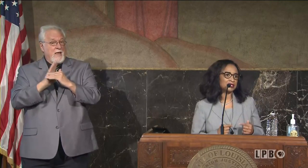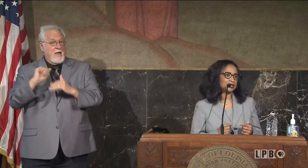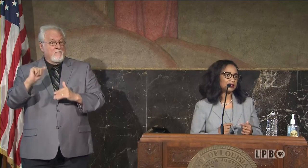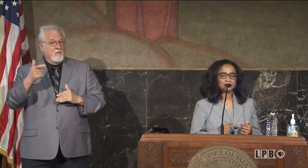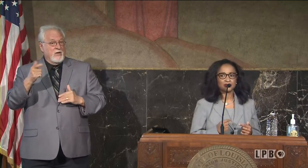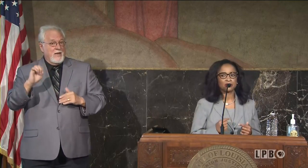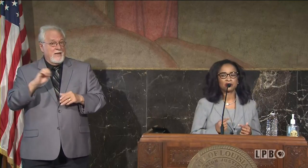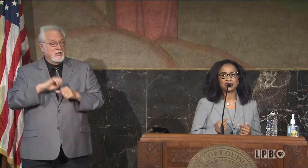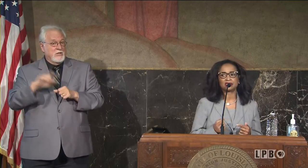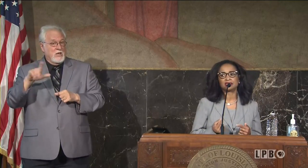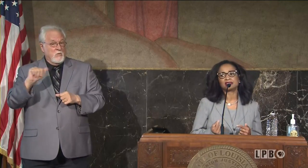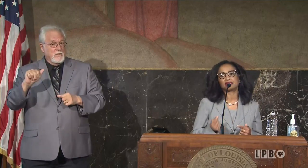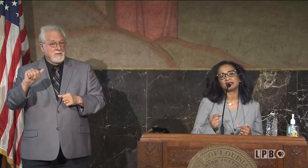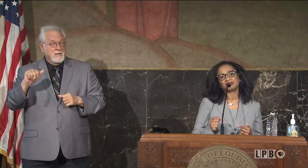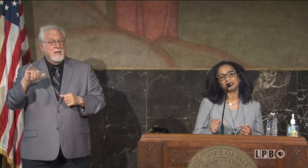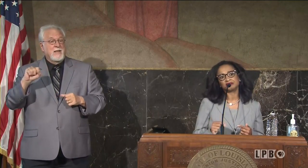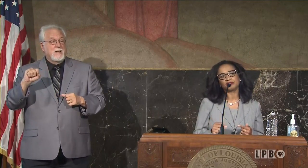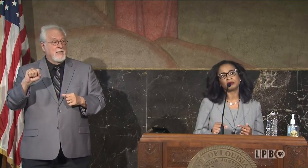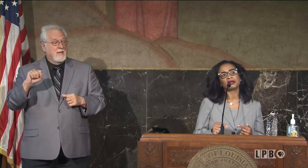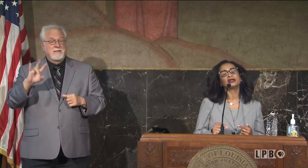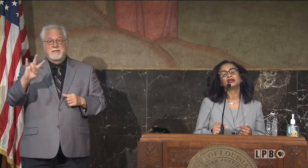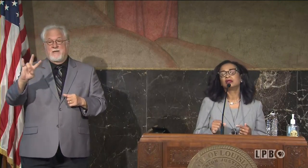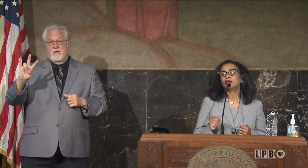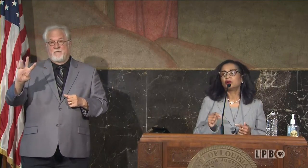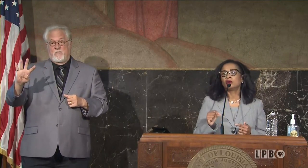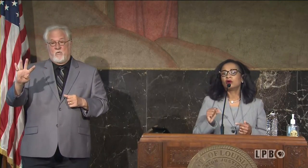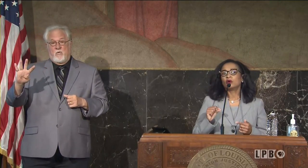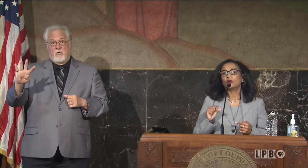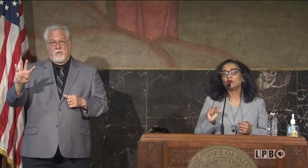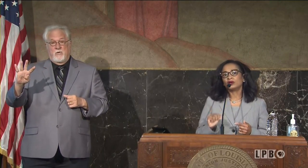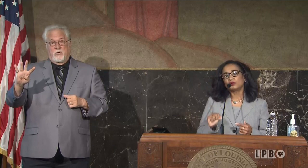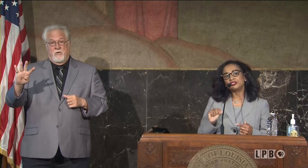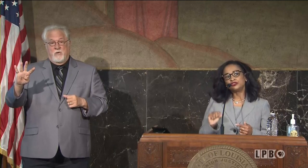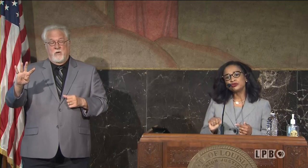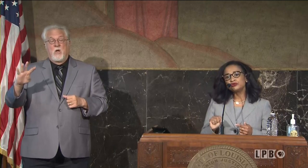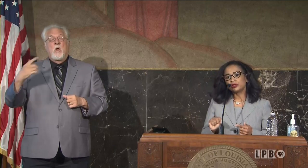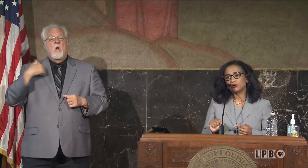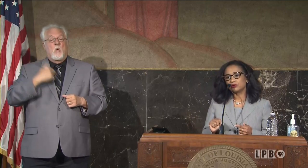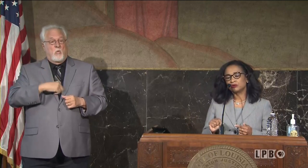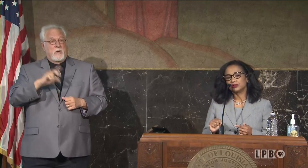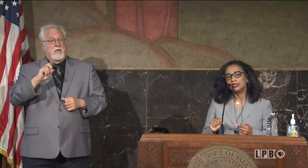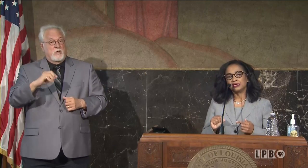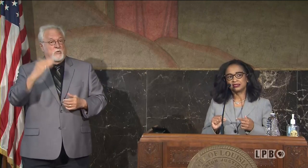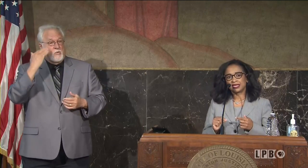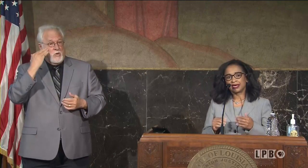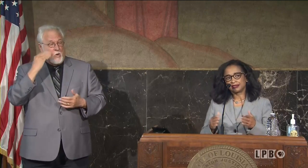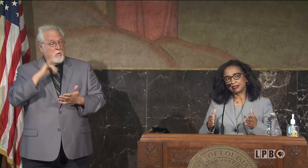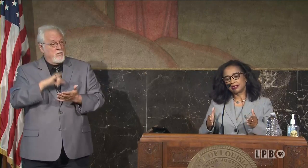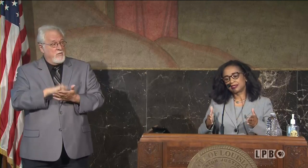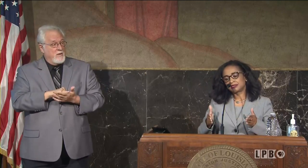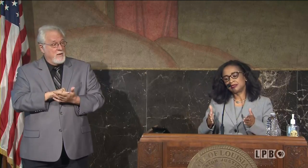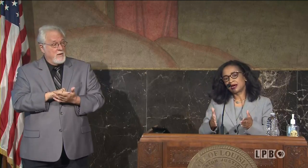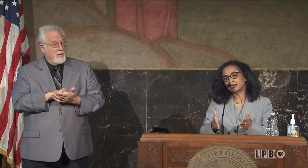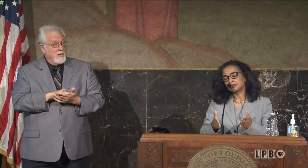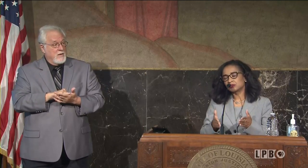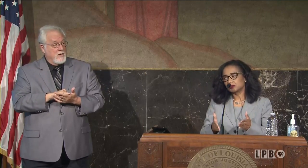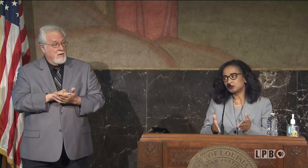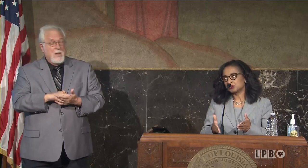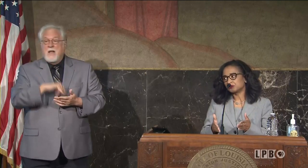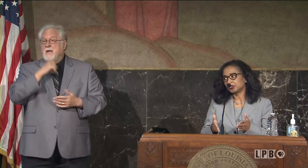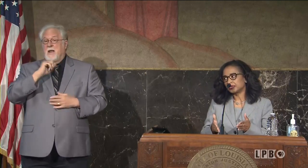in Louisiana recorded is 74, what we do know is that it is